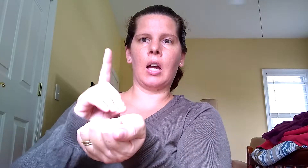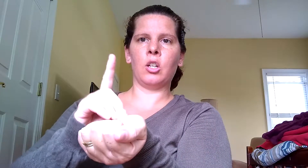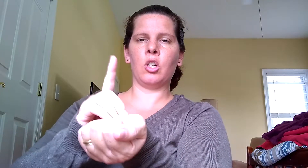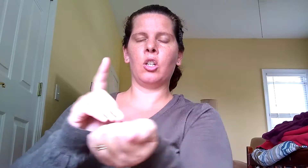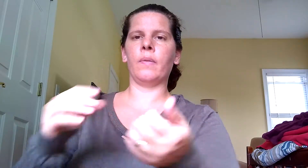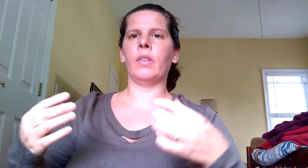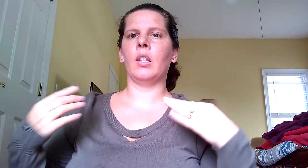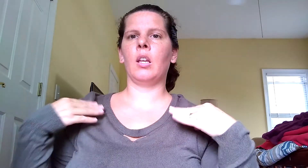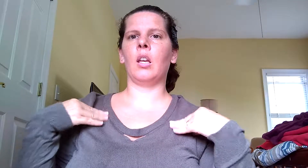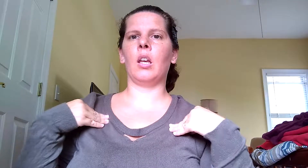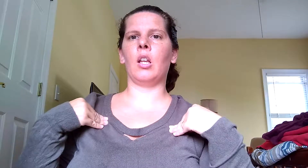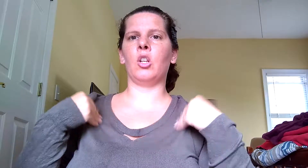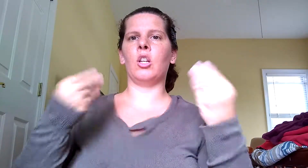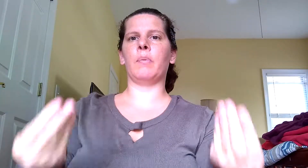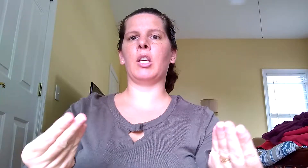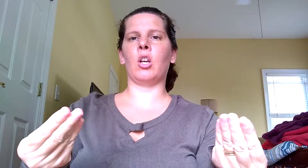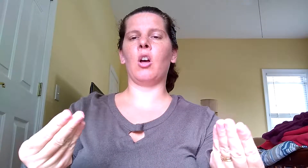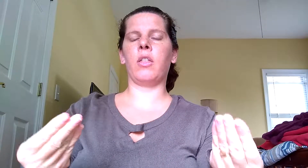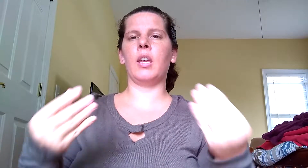doctor, and you're here to make you healthy.